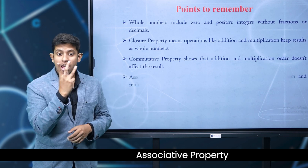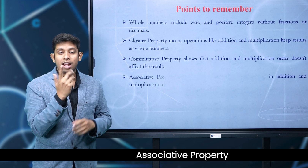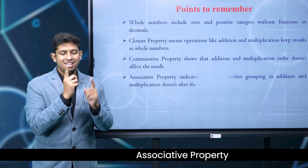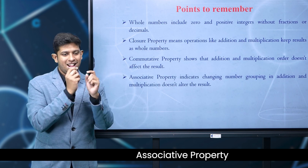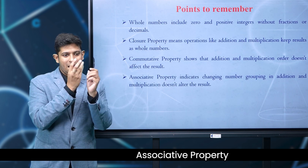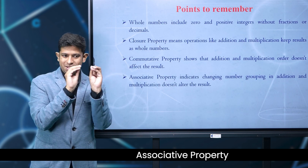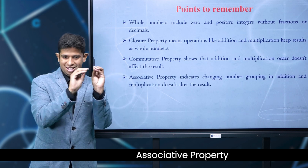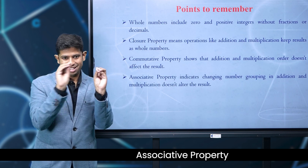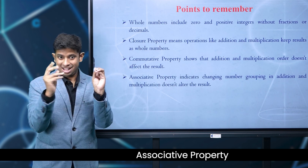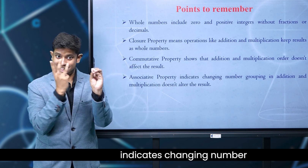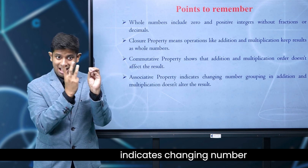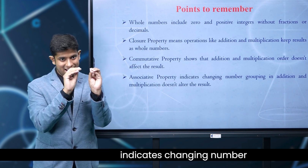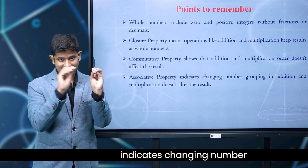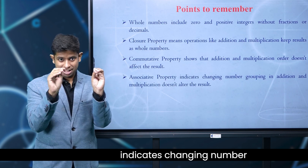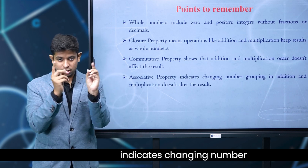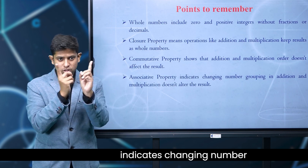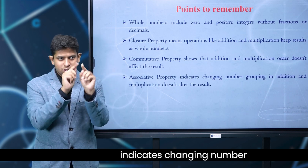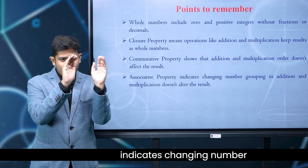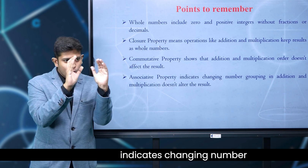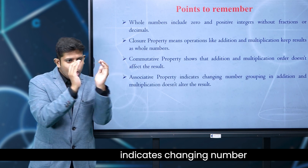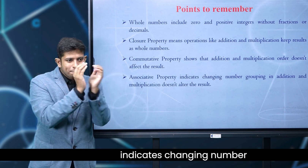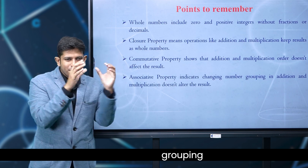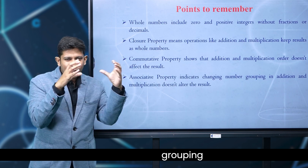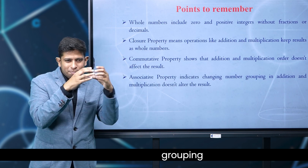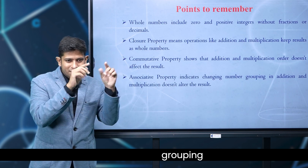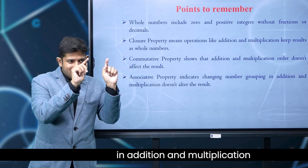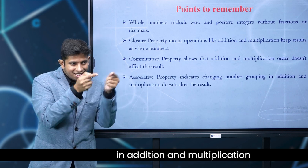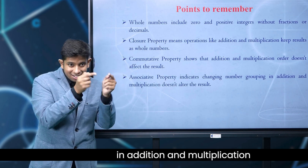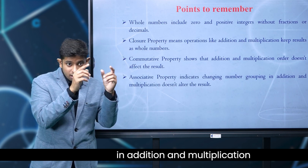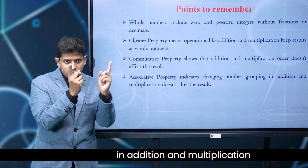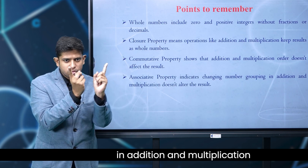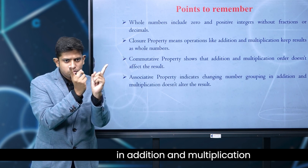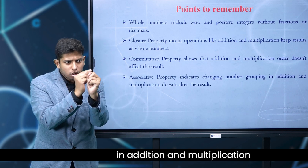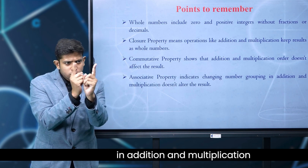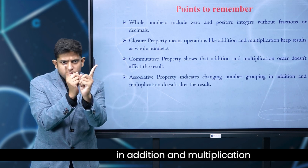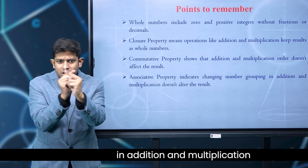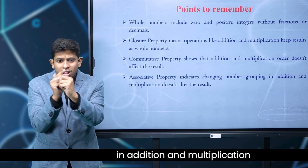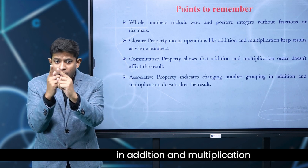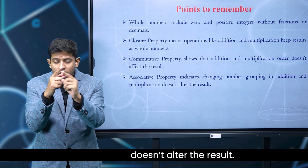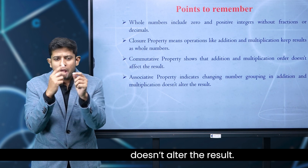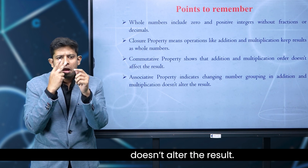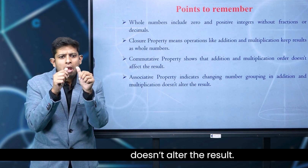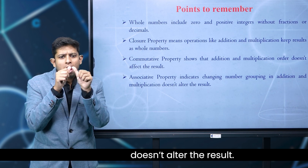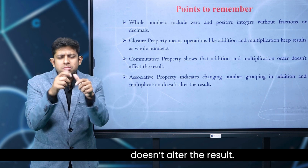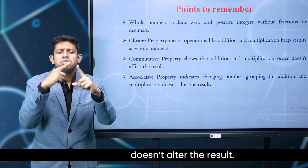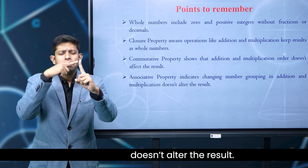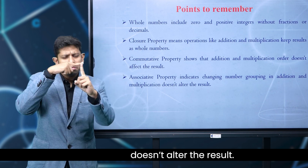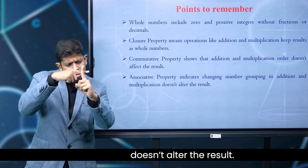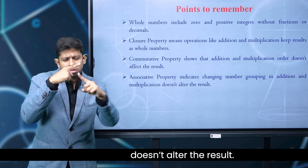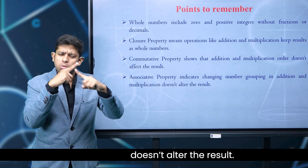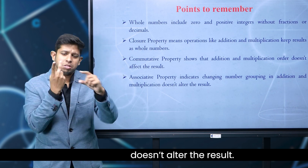Associative property indicates changing number, grouping in addition and multiplication doesn't alter the result.